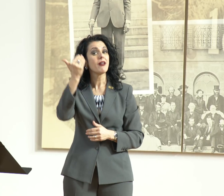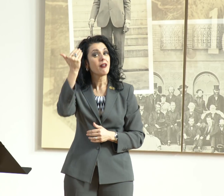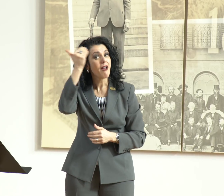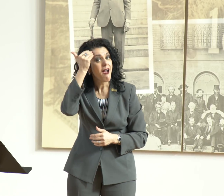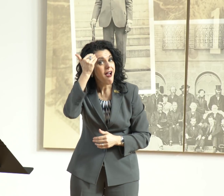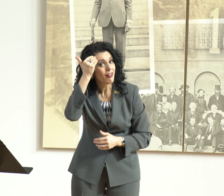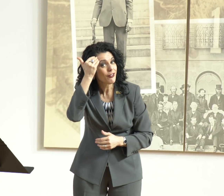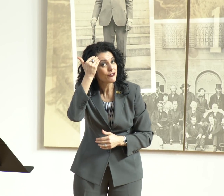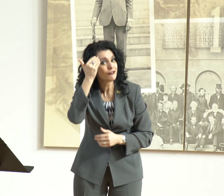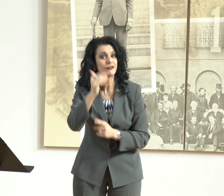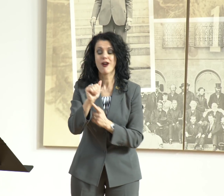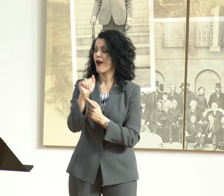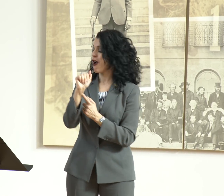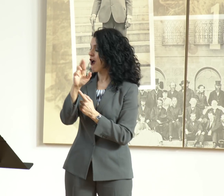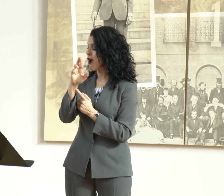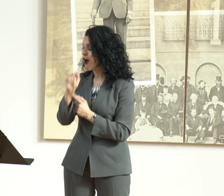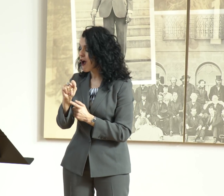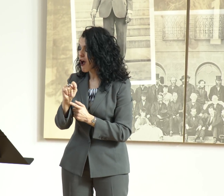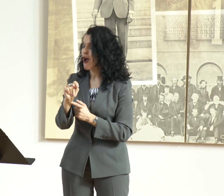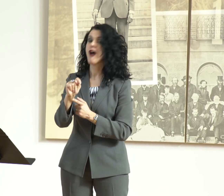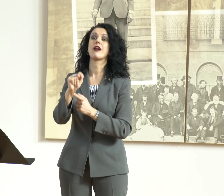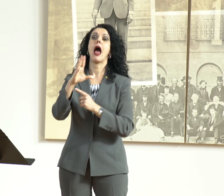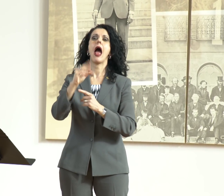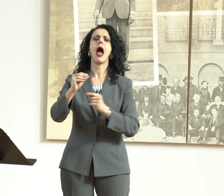creating new knowledge, art,